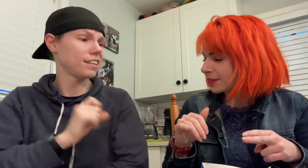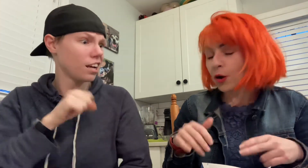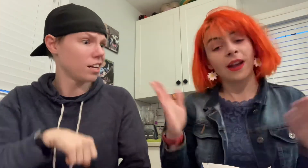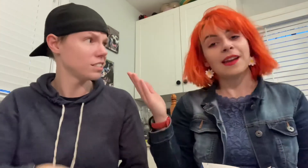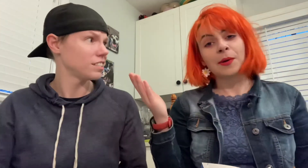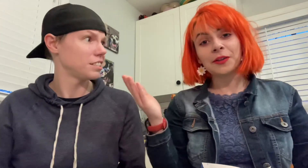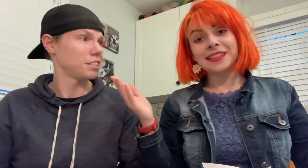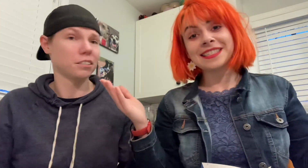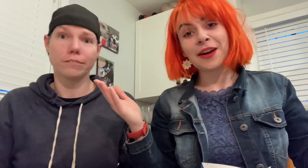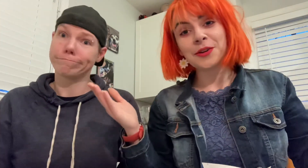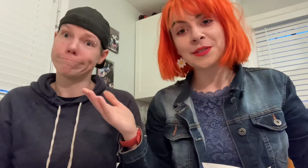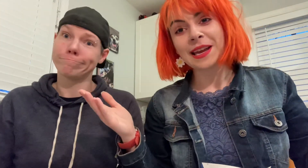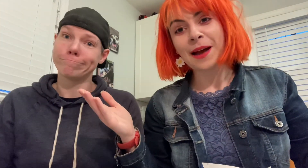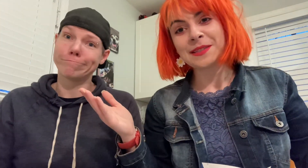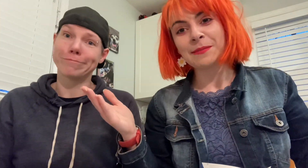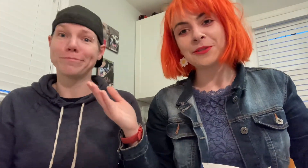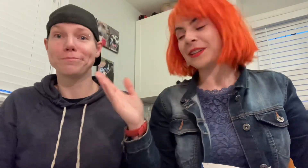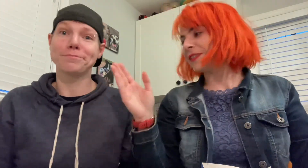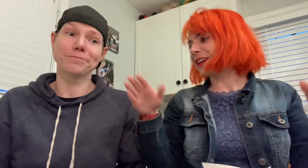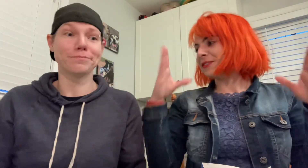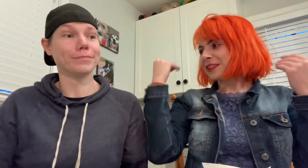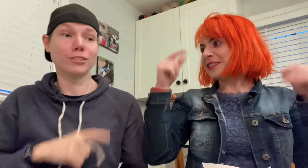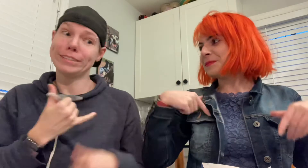Okay, apparently this is how you say Happy St. Patrick's Day. Okay,